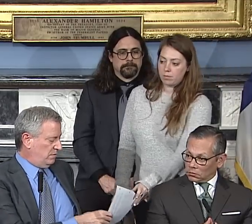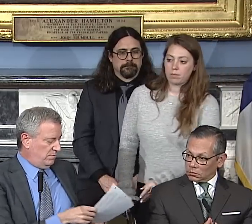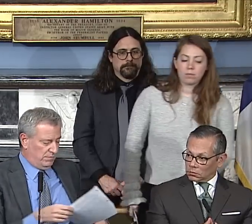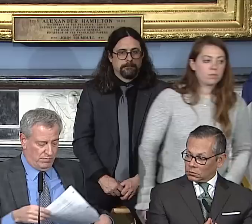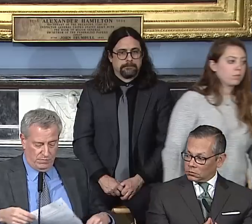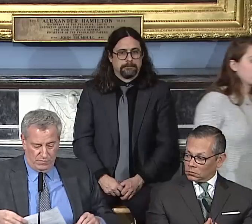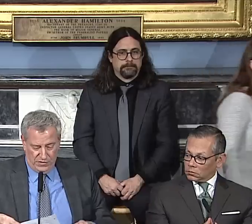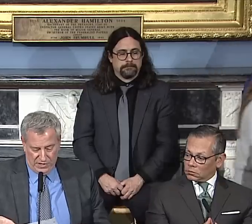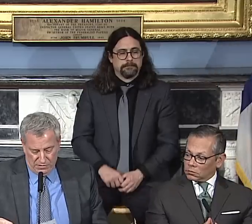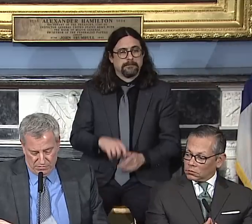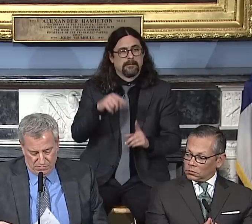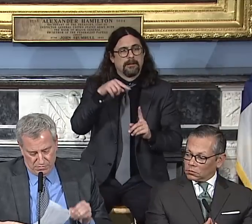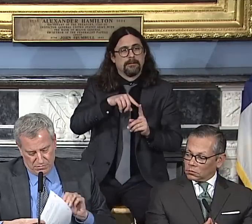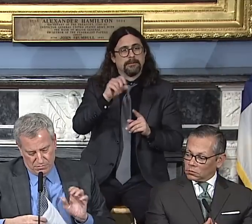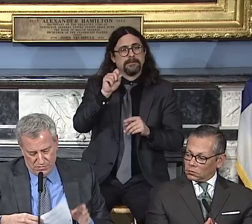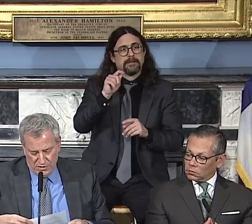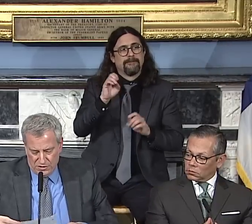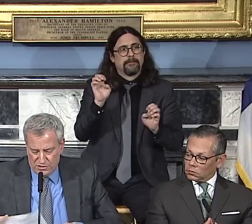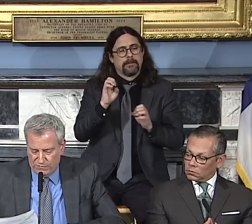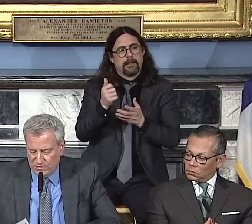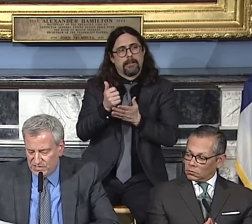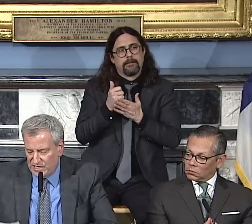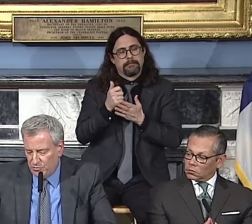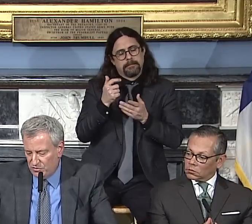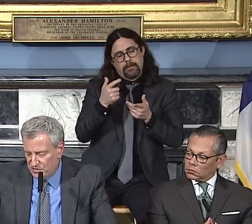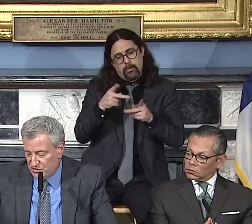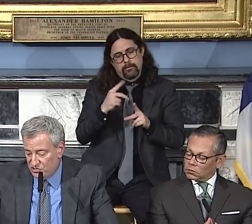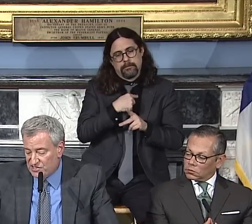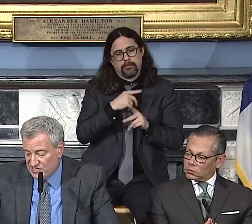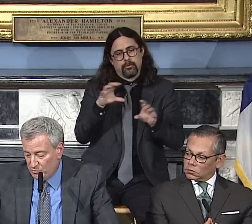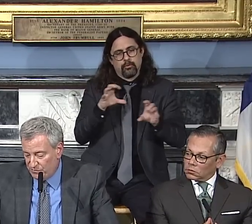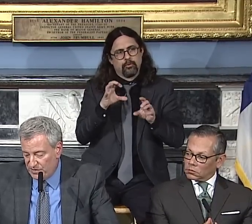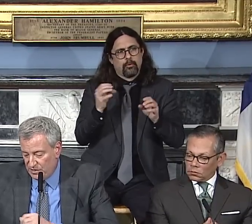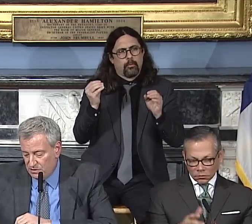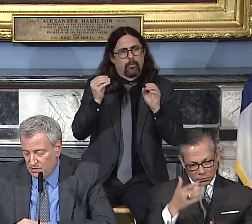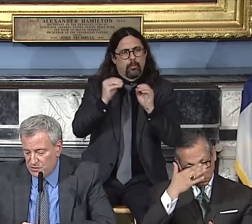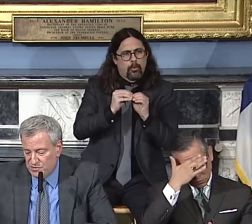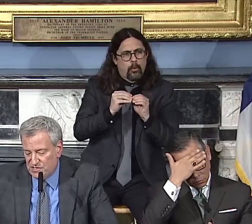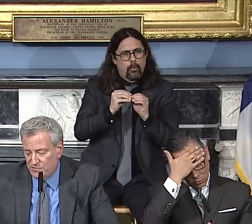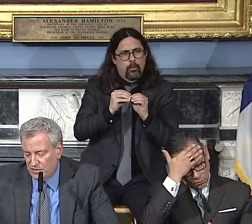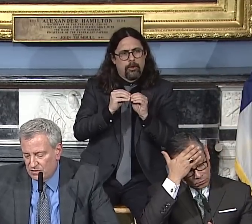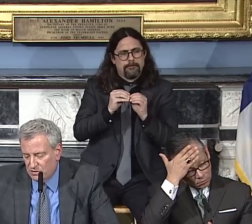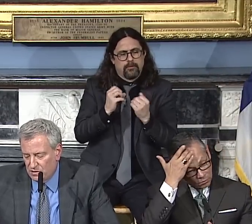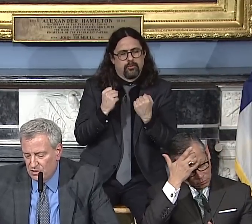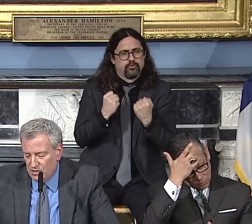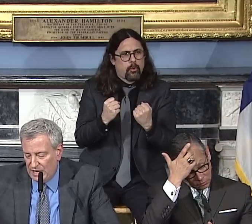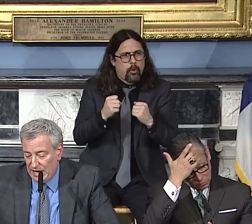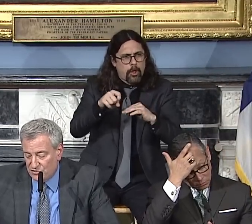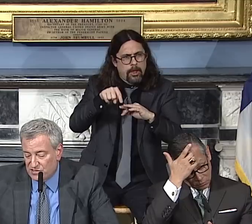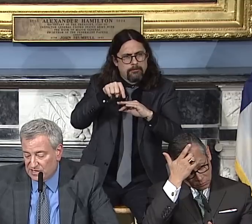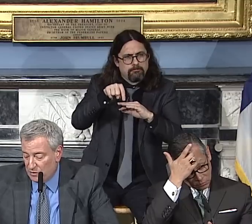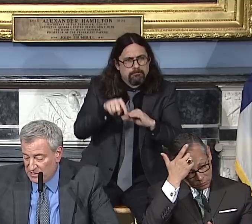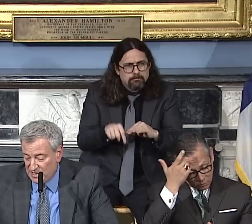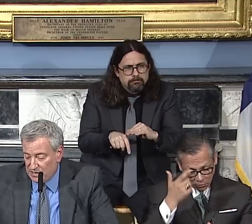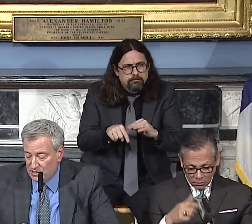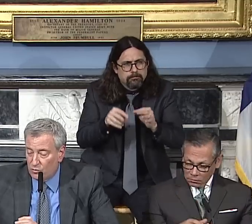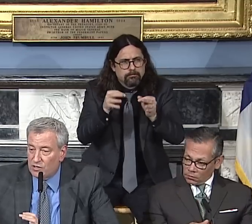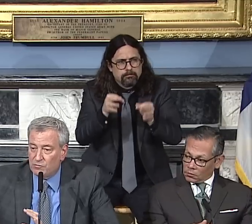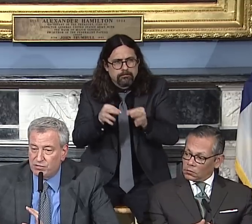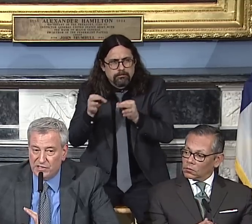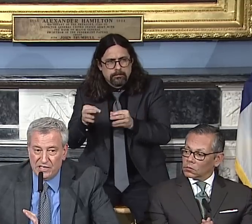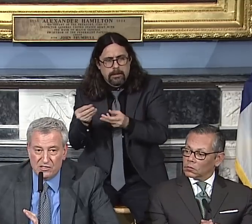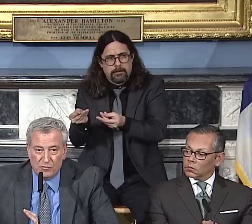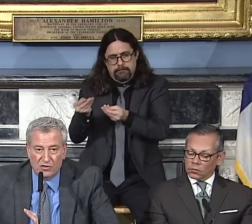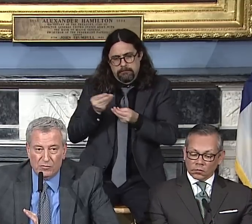just follow up after you. Yeah. So, for example, these are just some of the specific actions that can be taken.